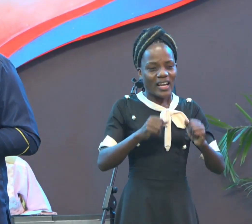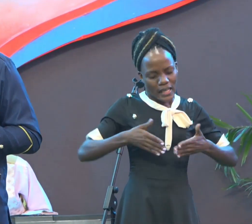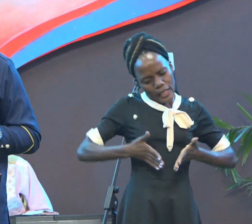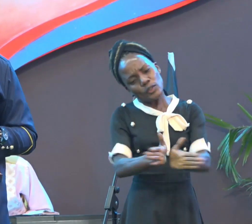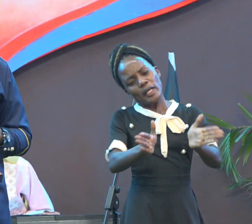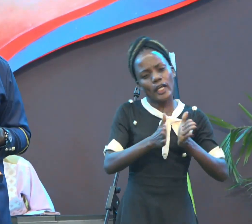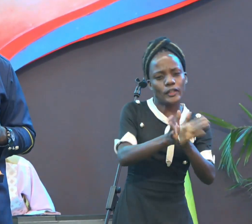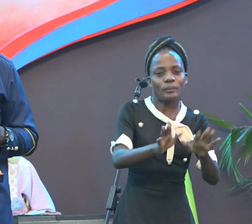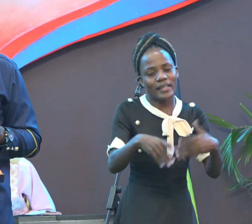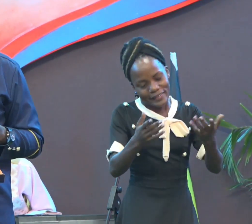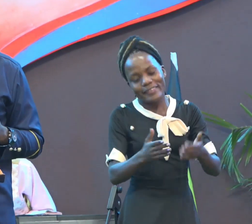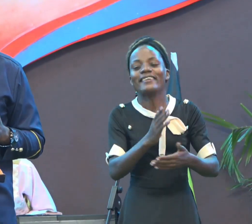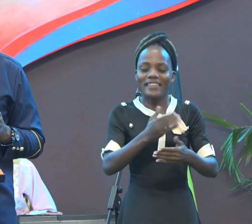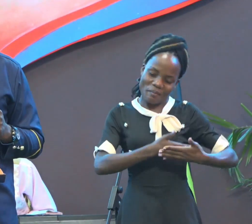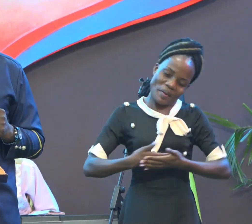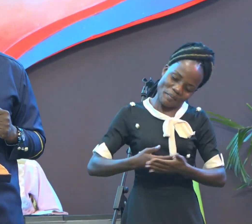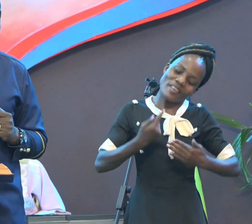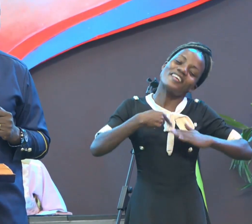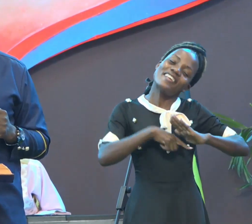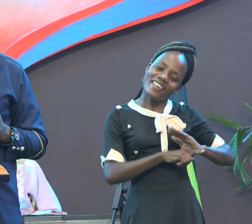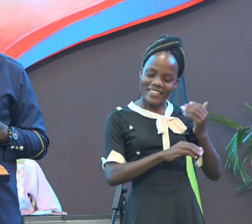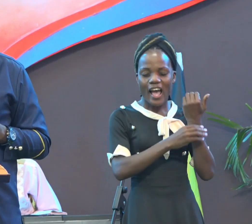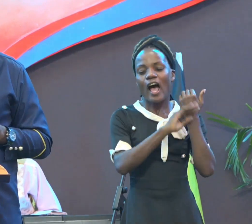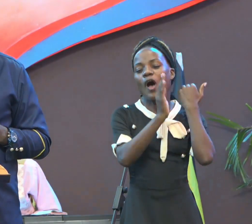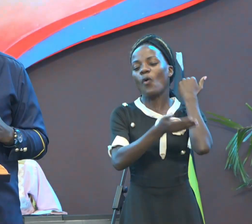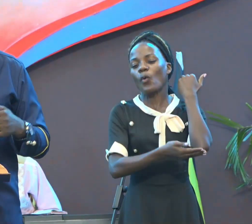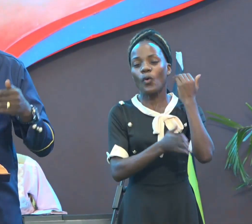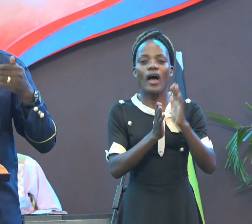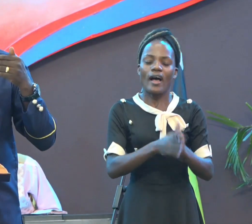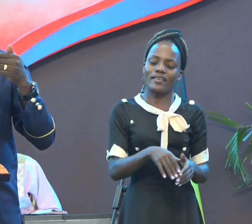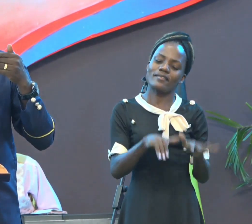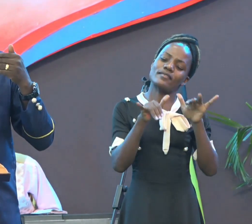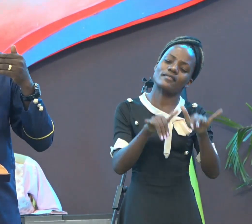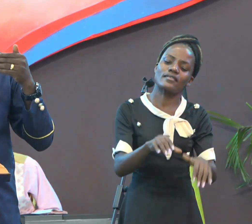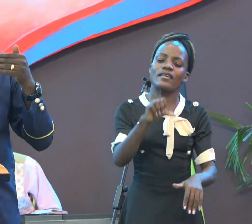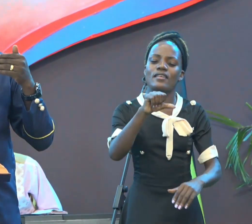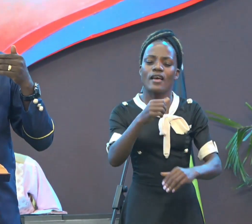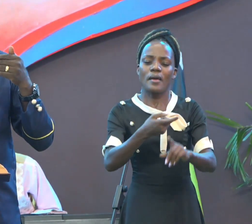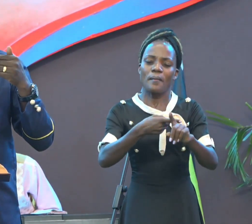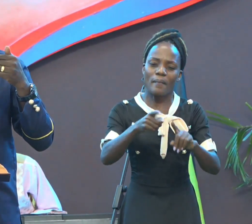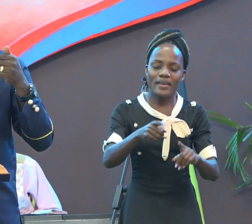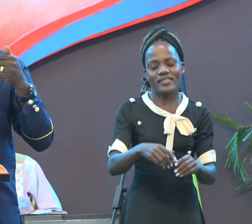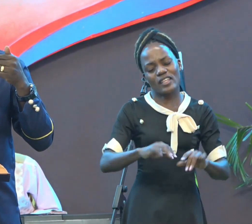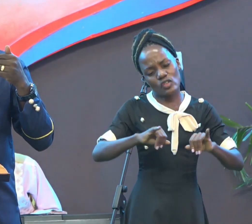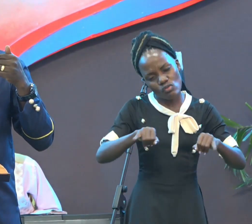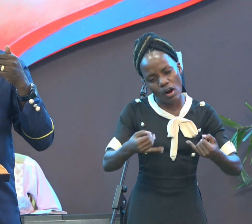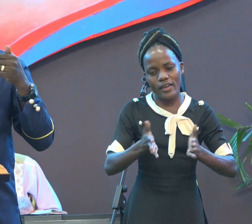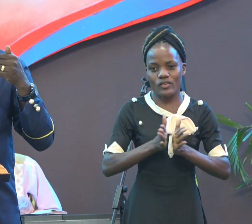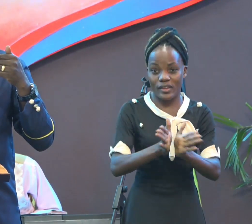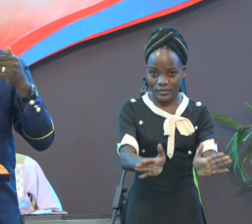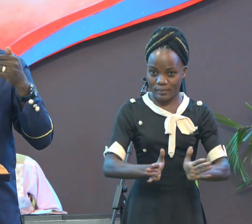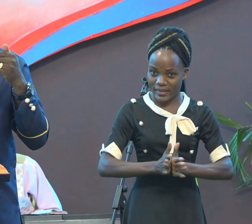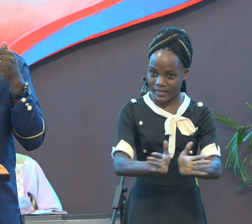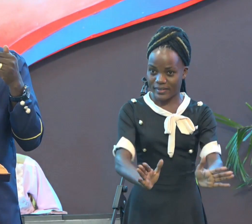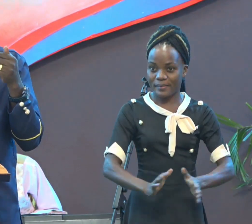emyezi bw'egiti bw'avaayo n'akola bwati beebale. The science are trying to help us predict what we are in the womb and everything that we